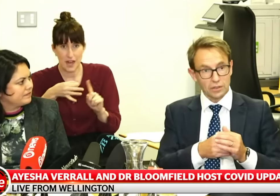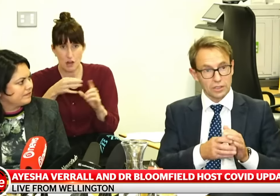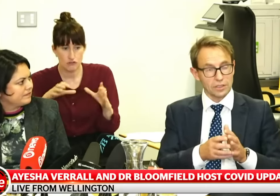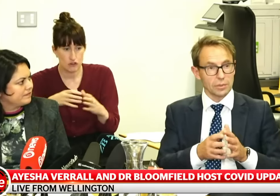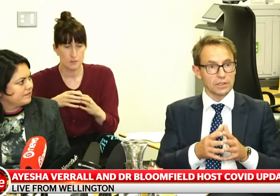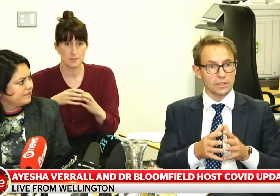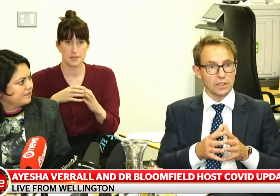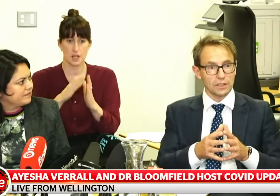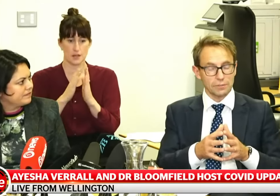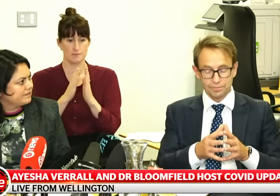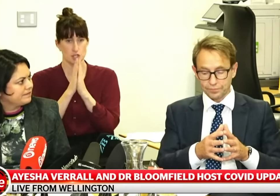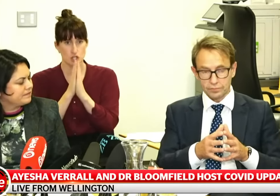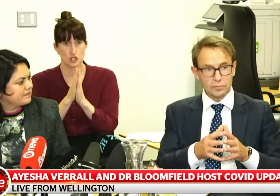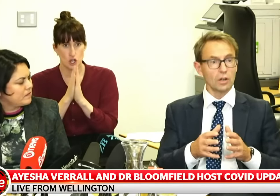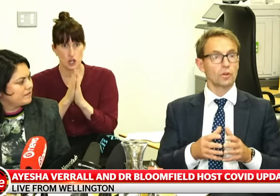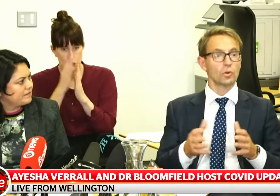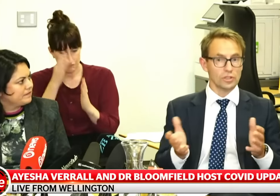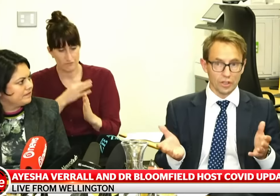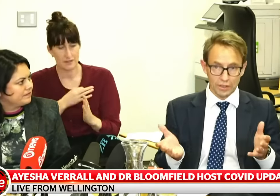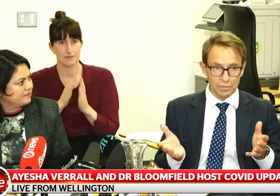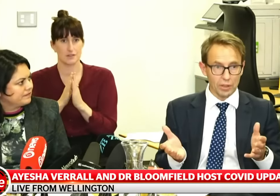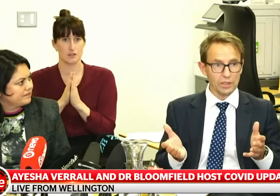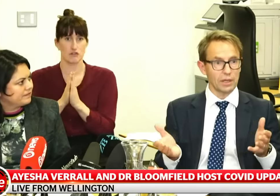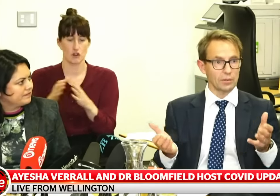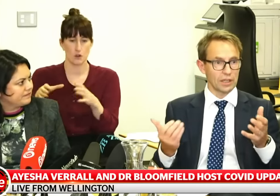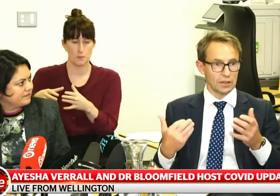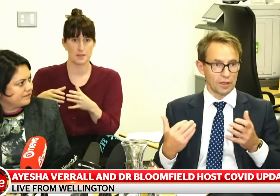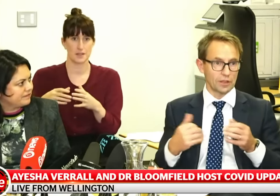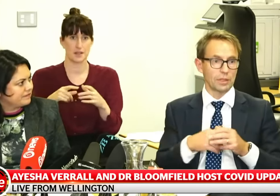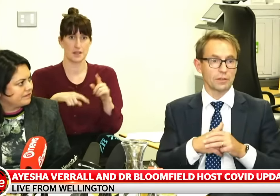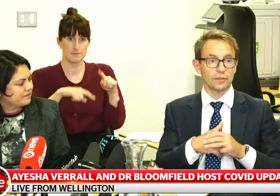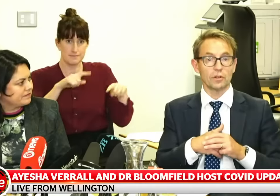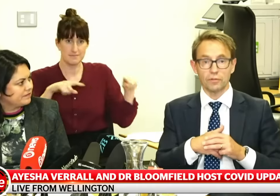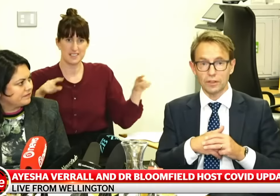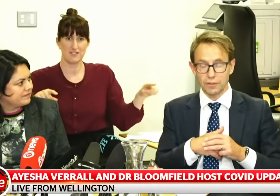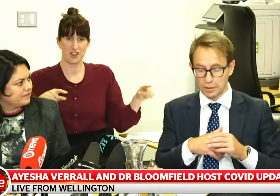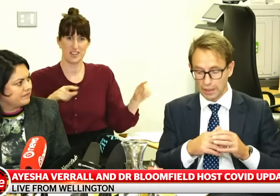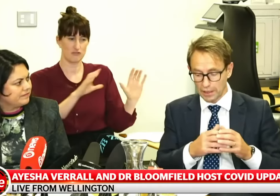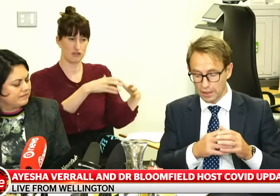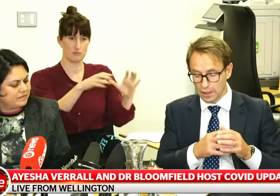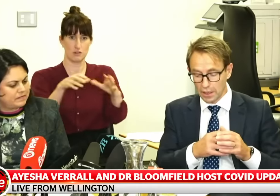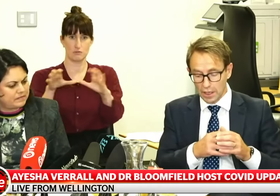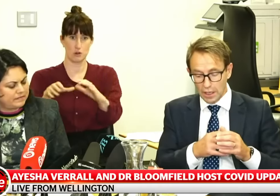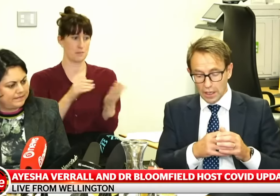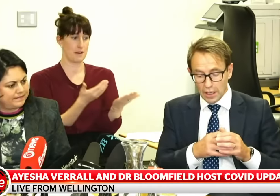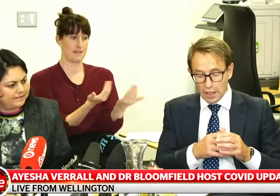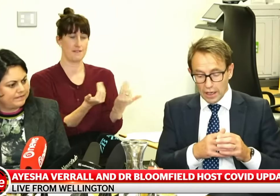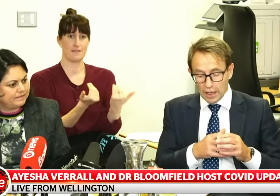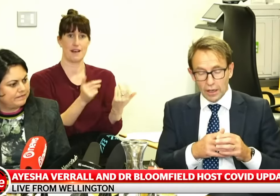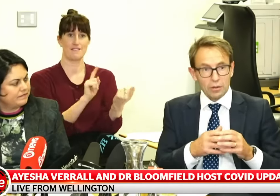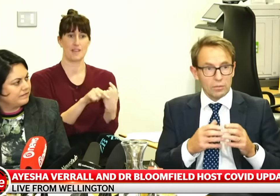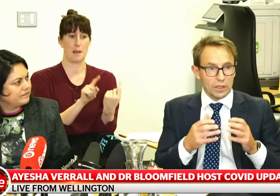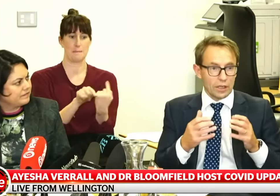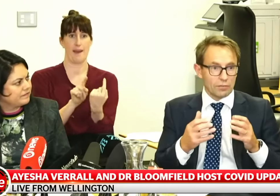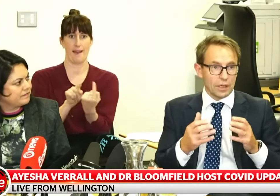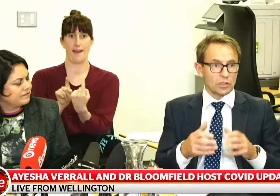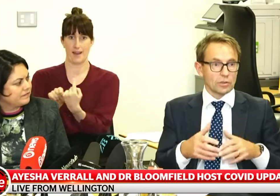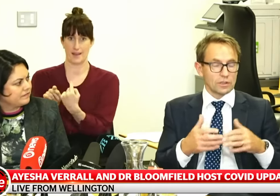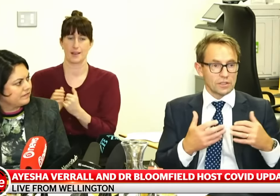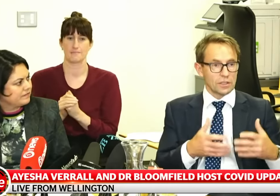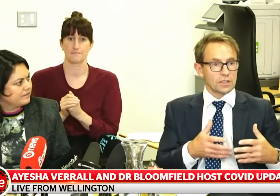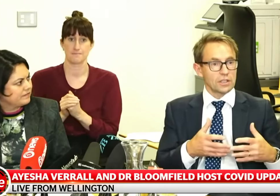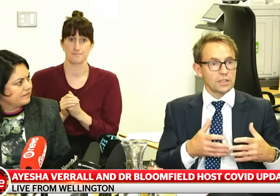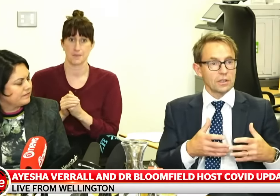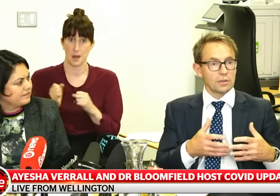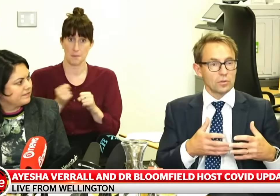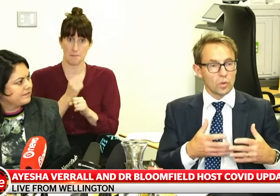groups, and the disability sector. Of course, not everybody, but we have had the benefit of their feedback. We have made sure